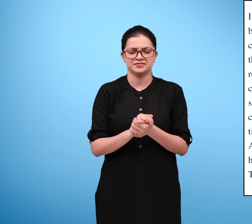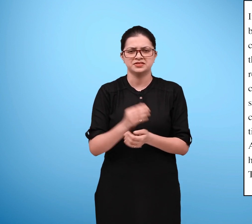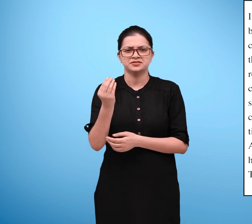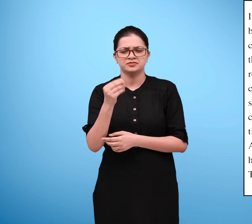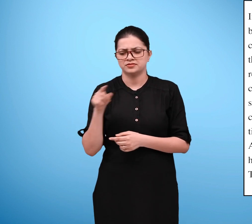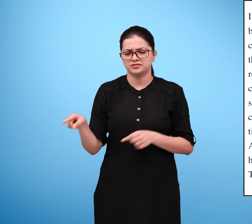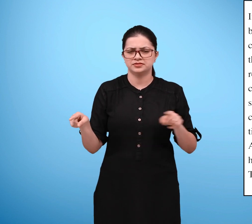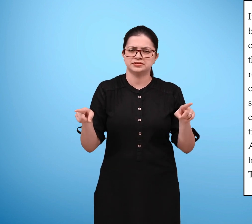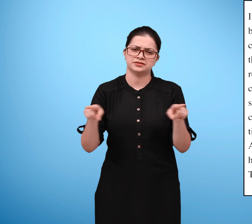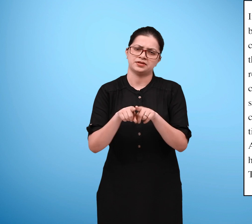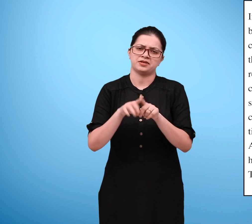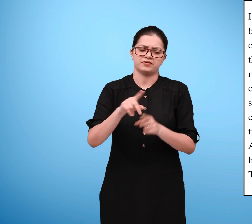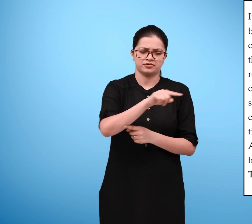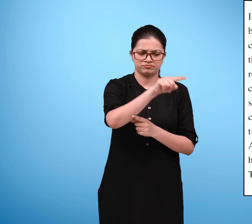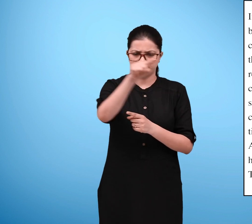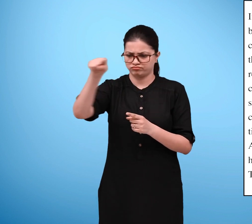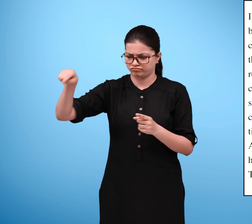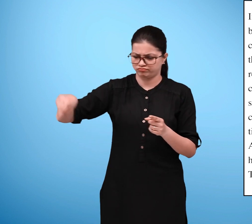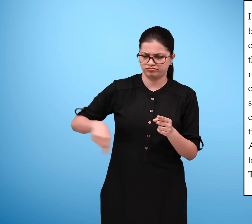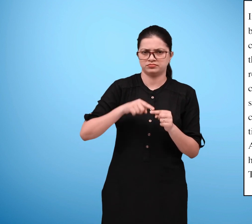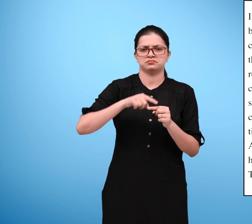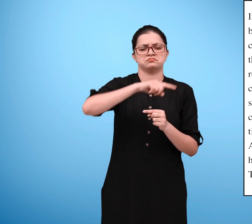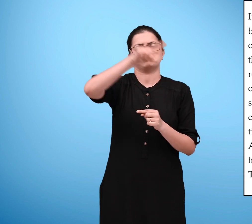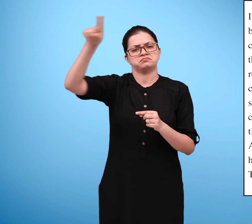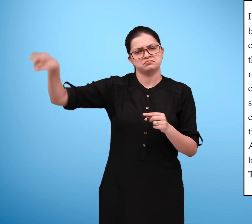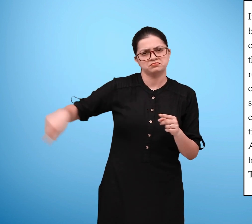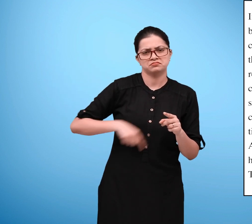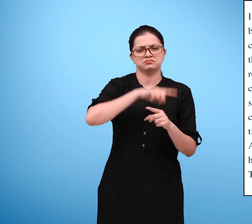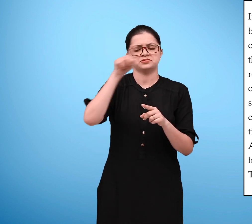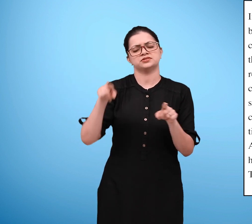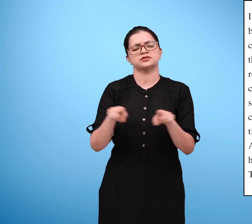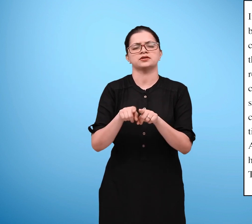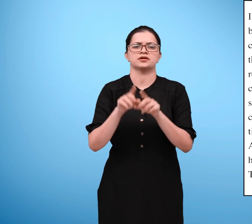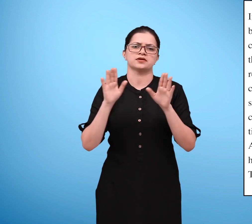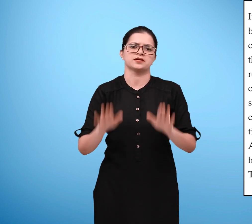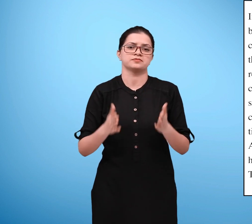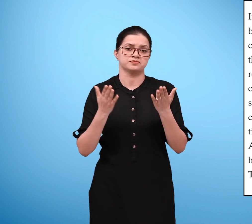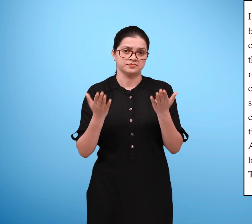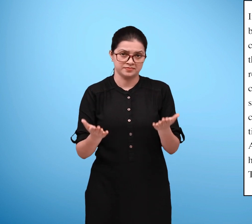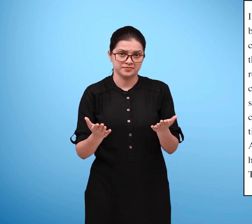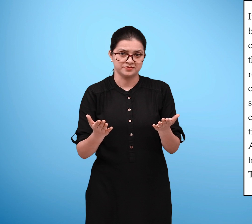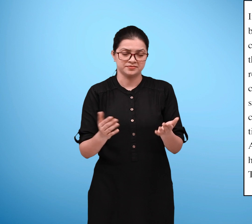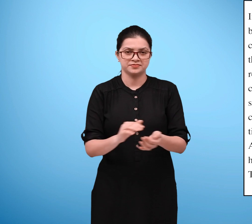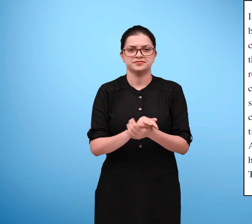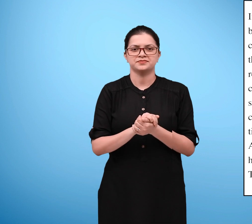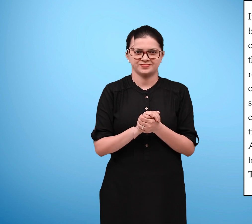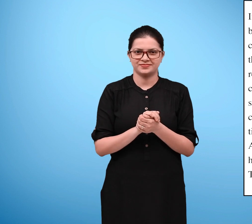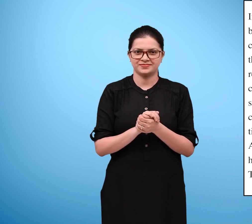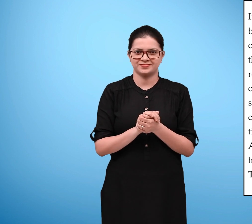the distance of this point from the center of the fan or the clock will remain the same as they rotate.